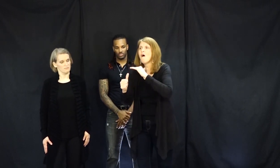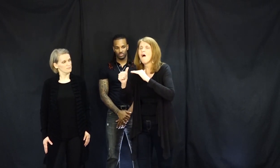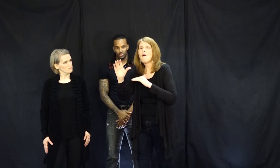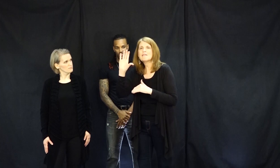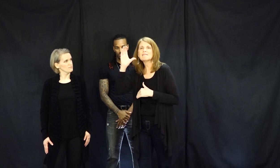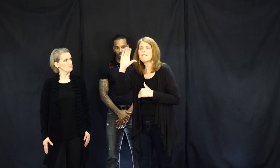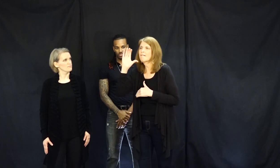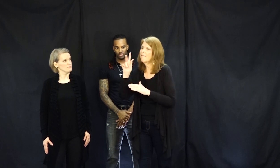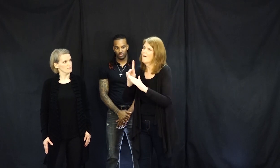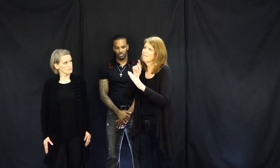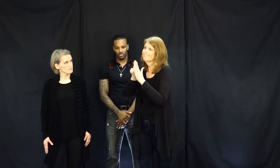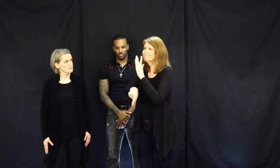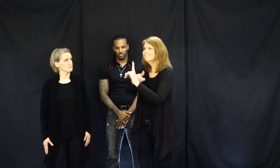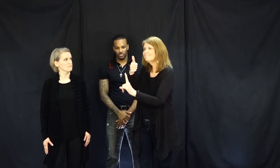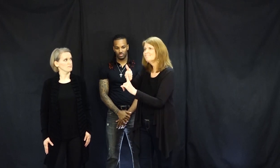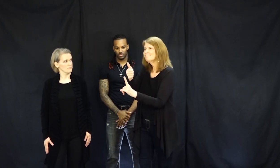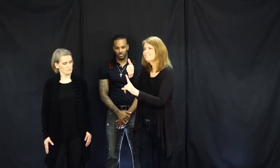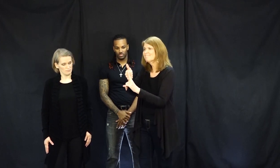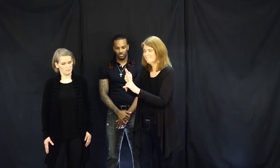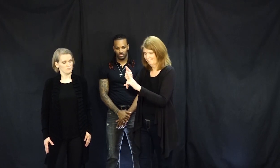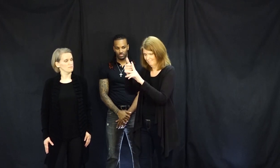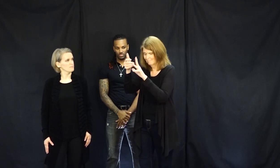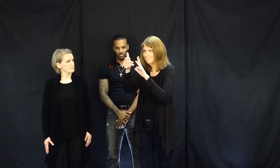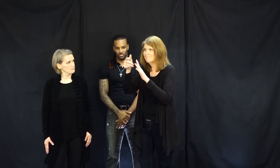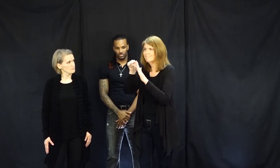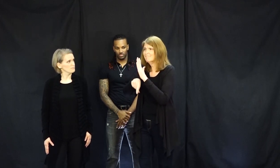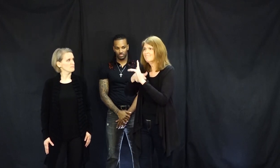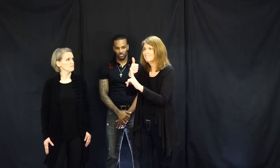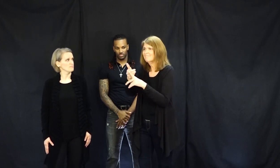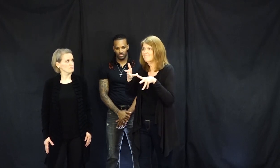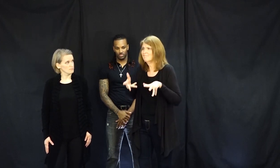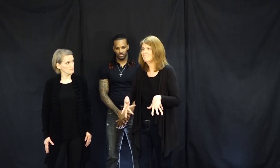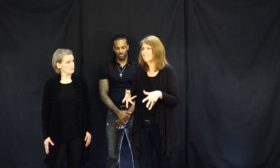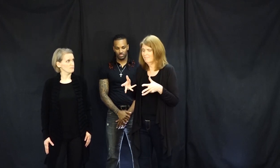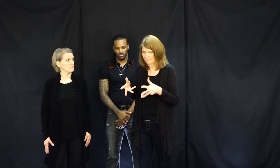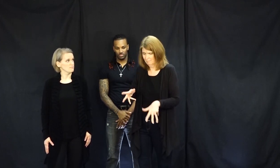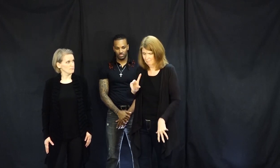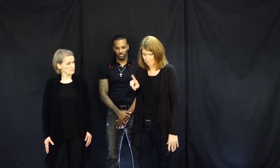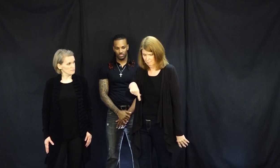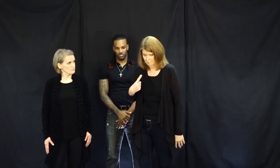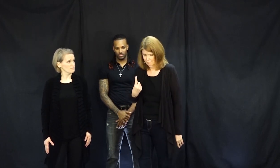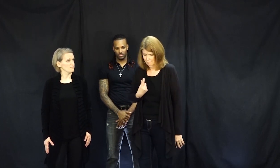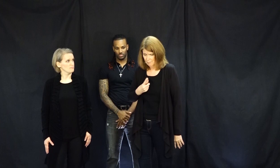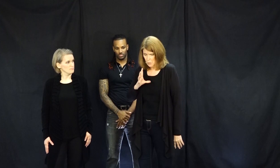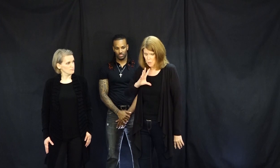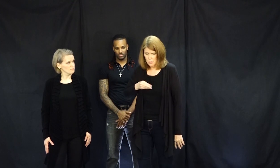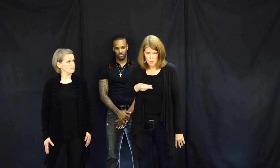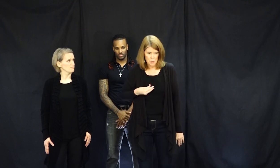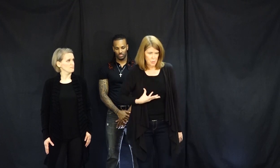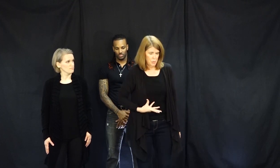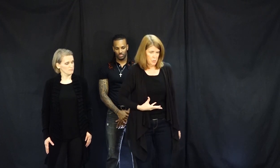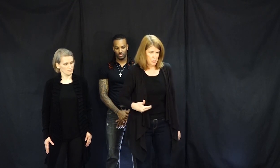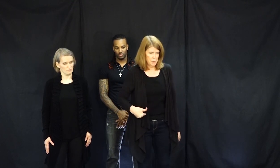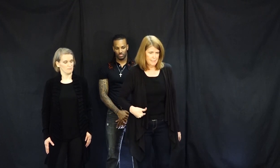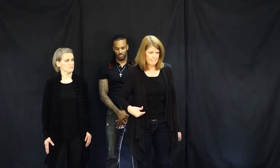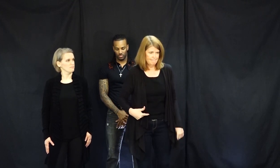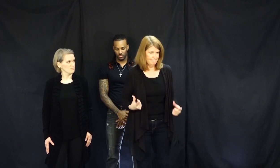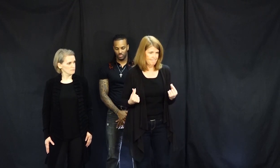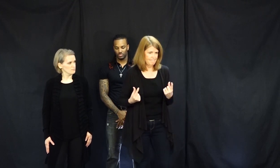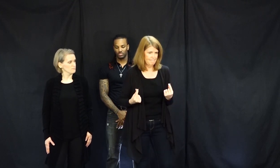committed suicide. Left him with nothing but ruined pride. Something new inside, a voice saying, Alex, you gotta fend for yourself.